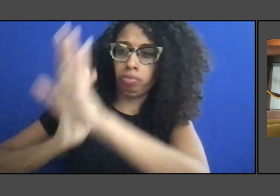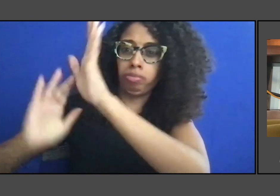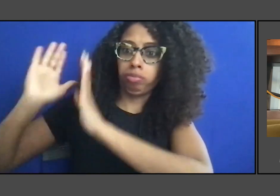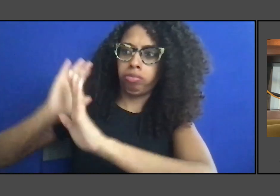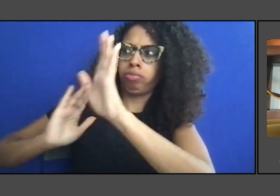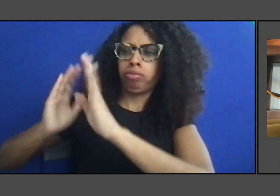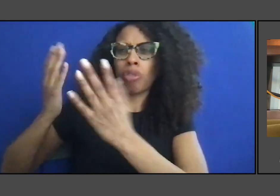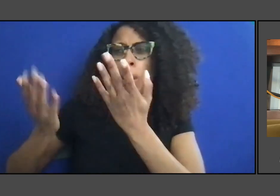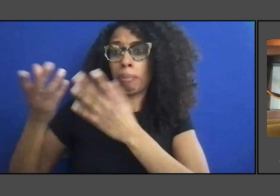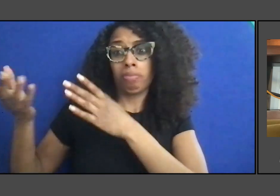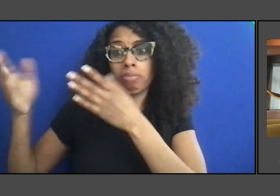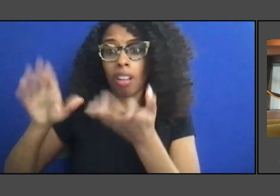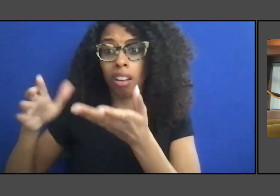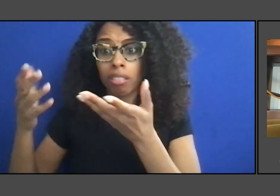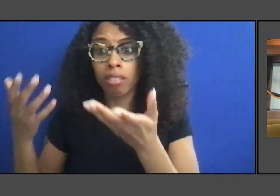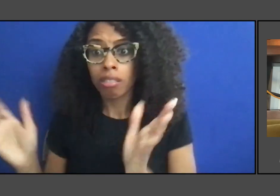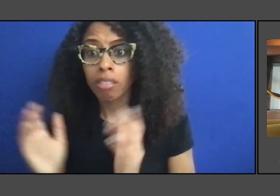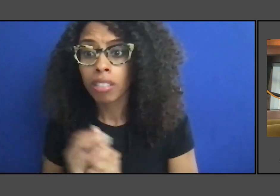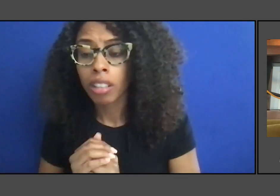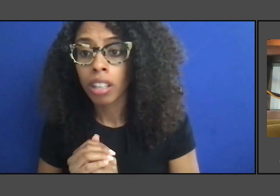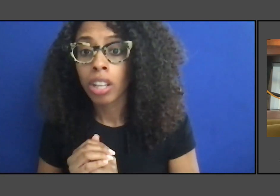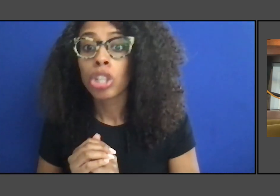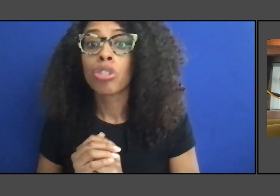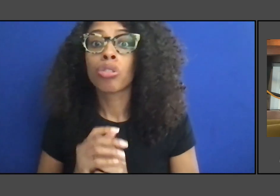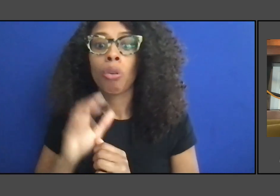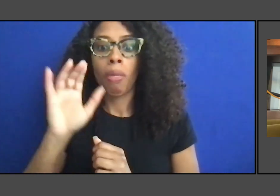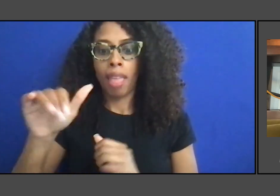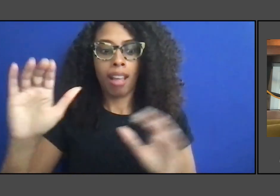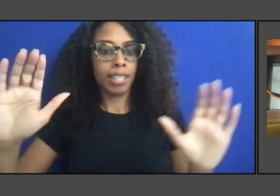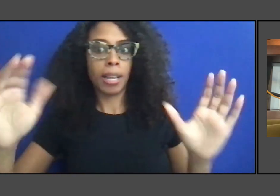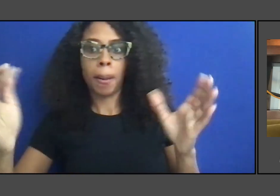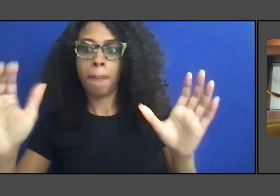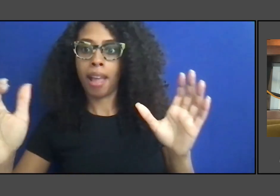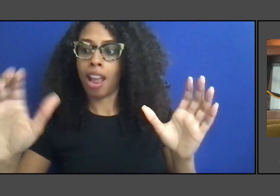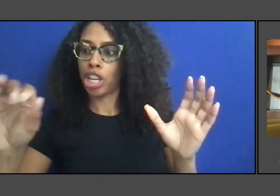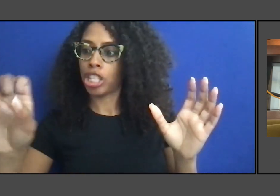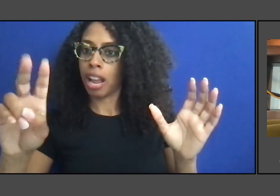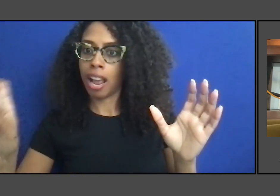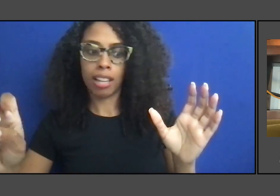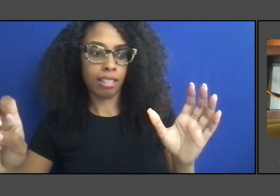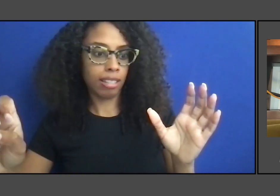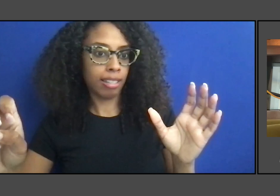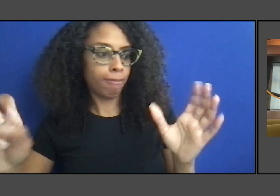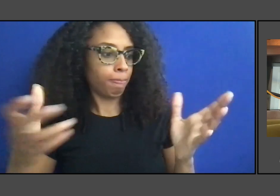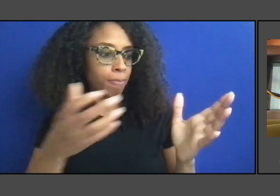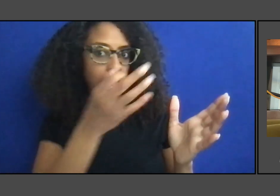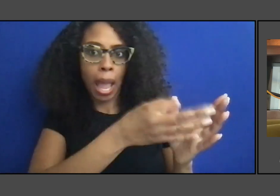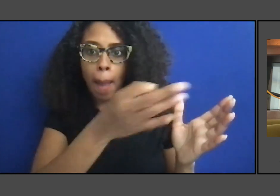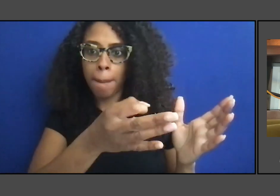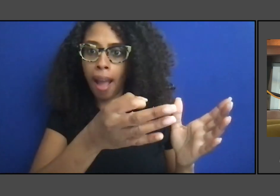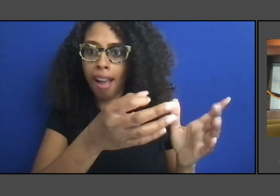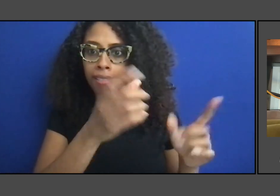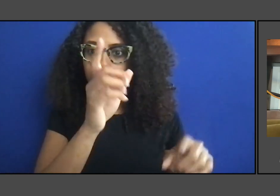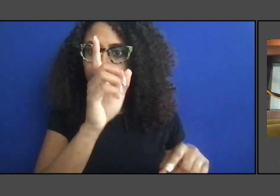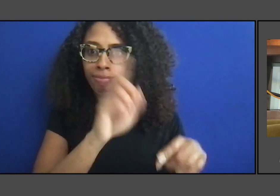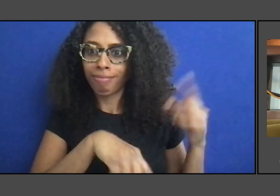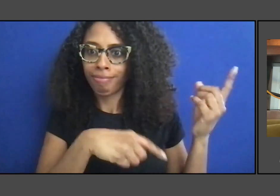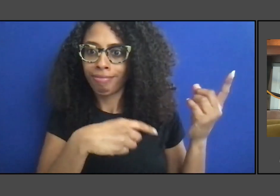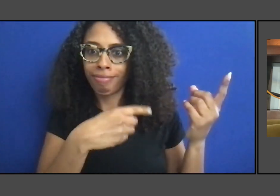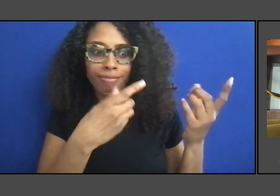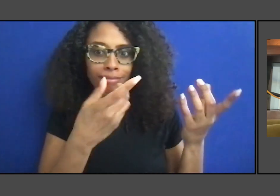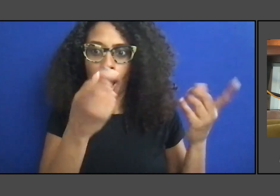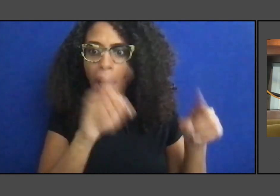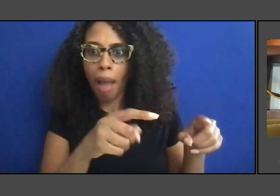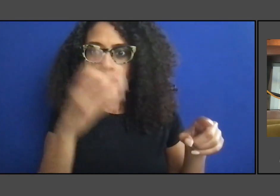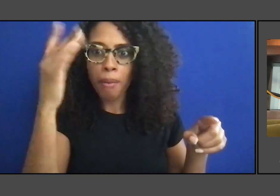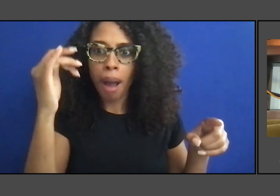other really highlights that, right? Like hip hop wouldn't exist without these ones, these